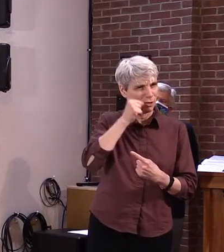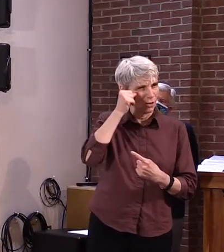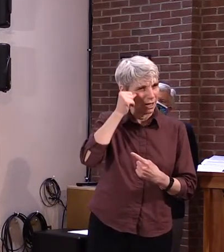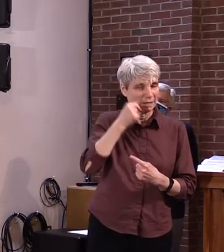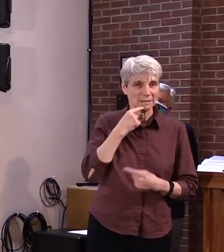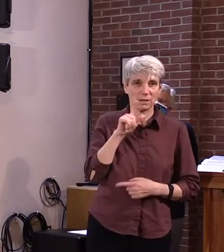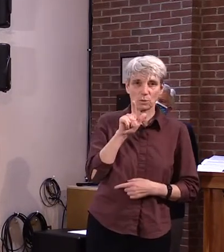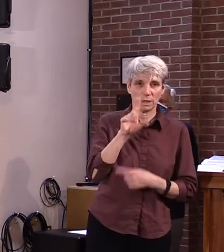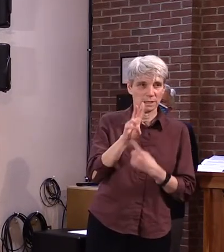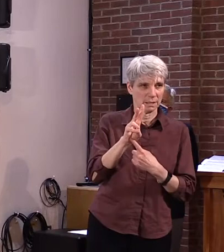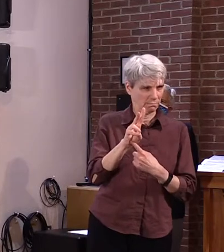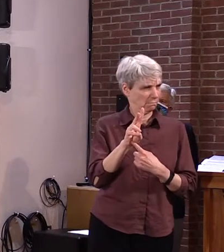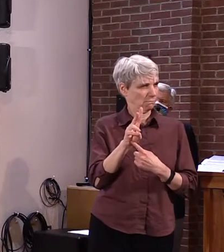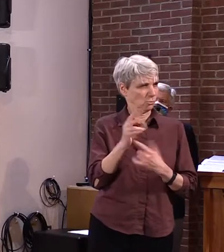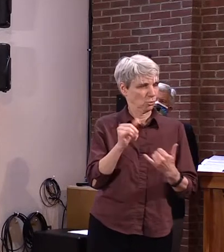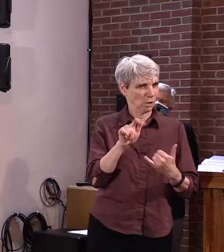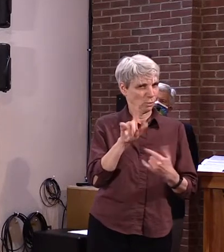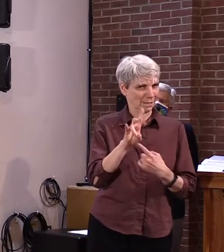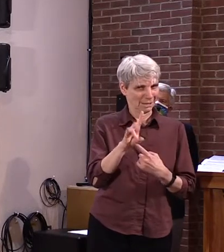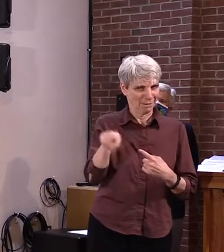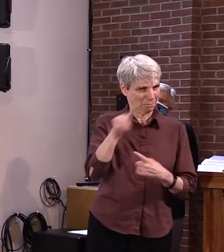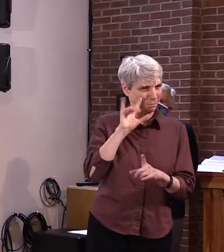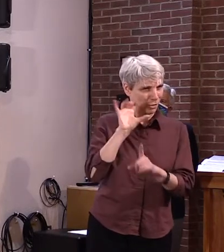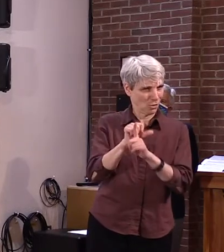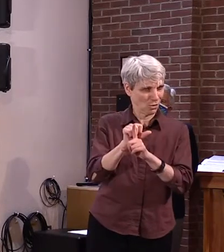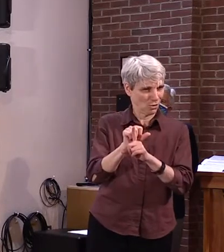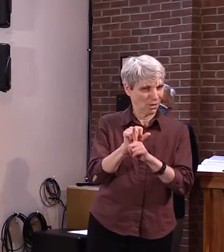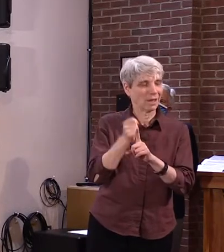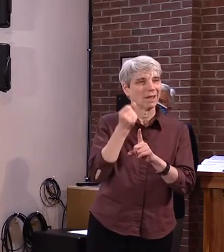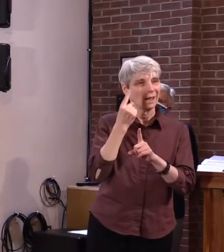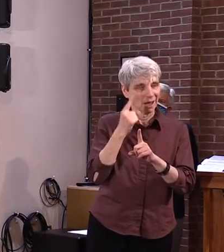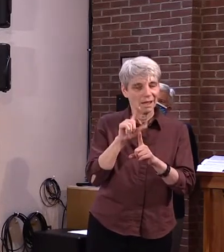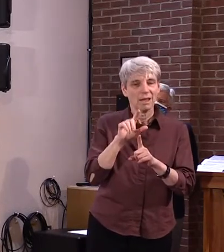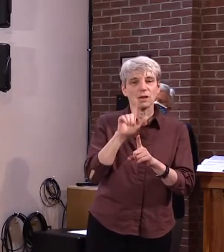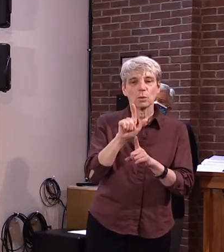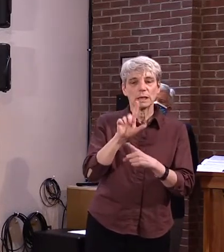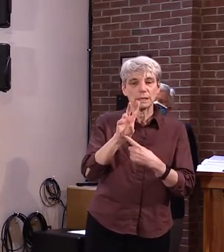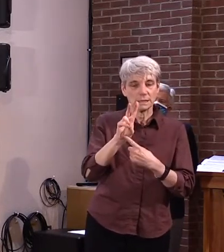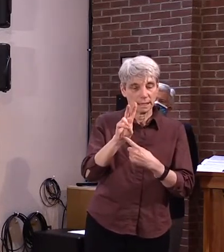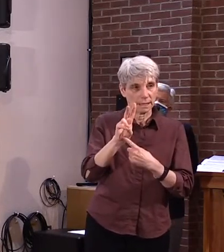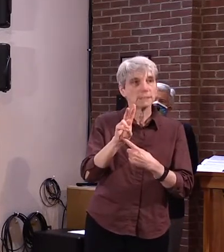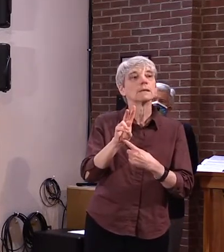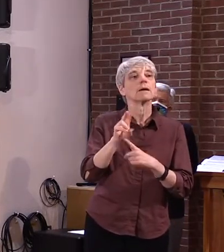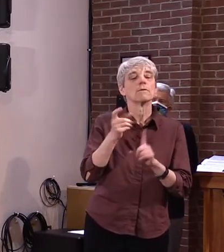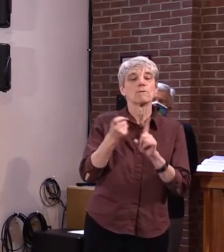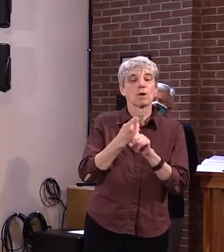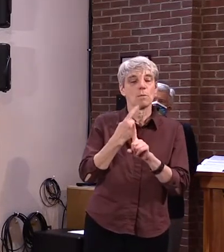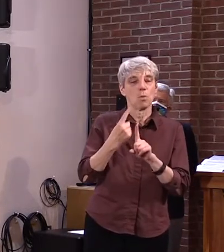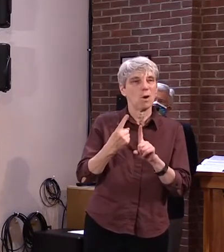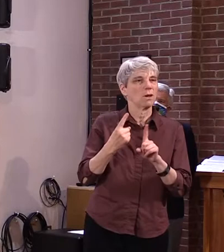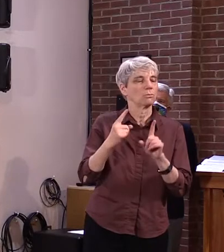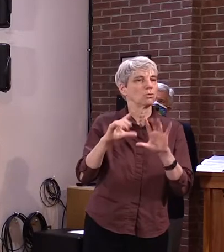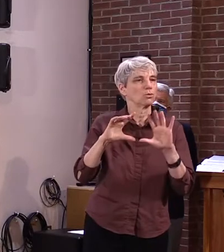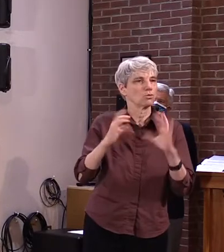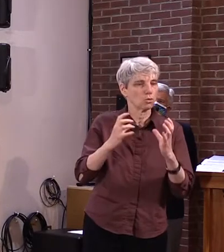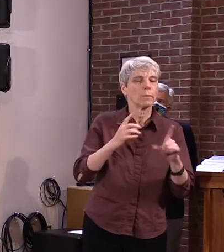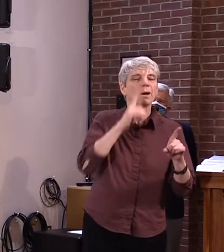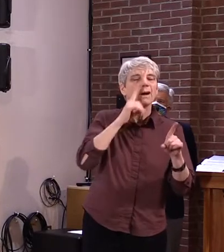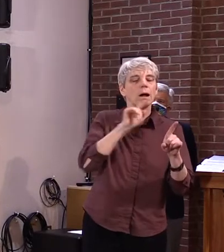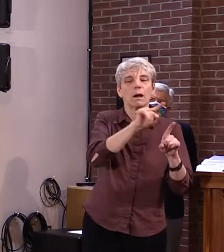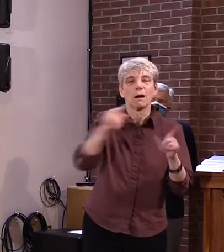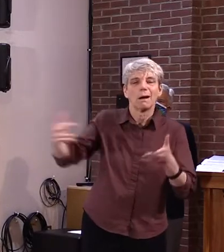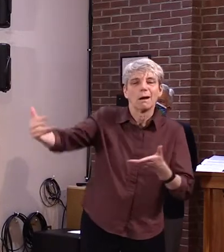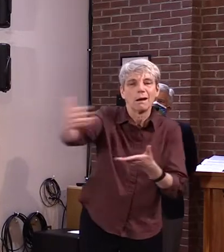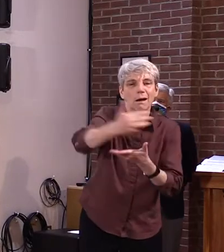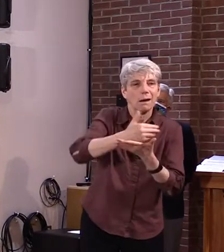yesterday. The 27th was from the same batch of labs that was sent over the weekend. It just was delayed in